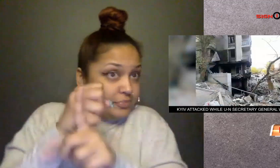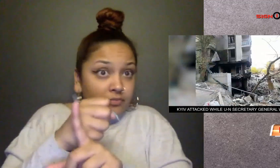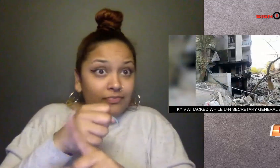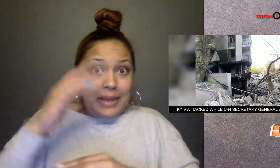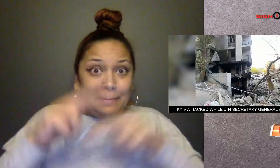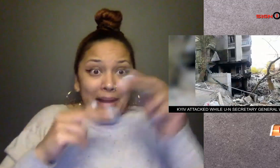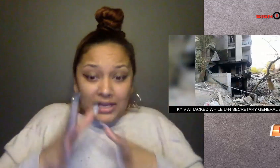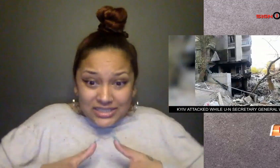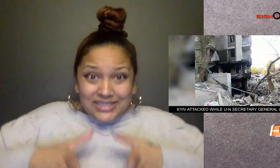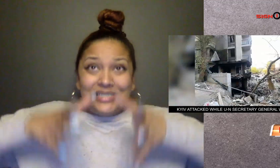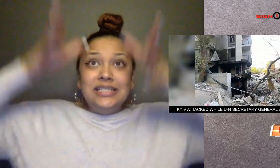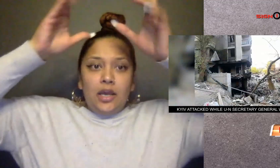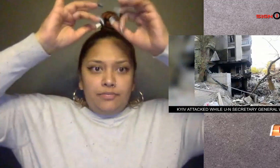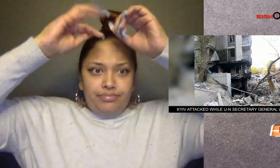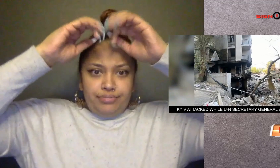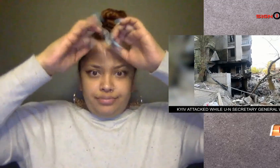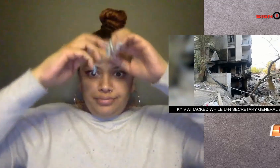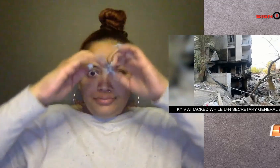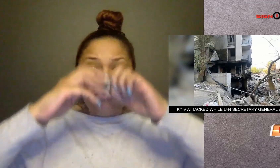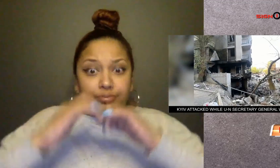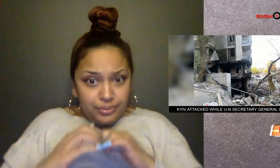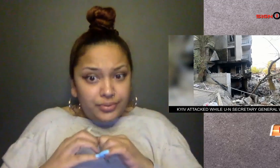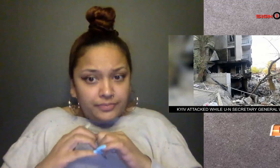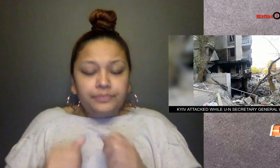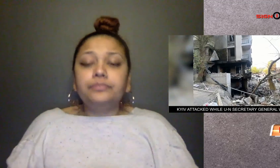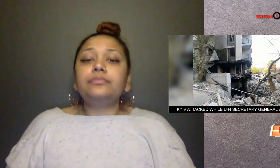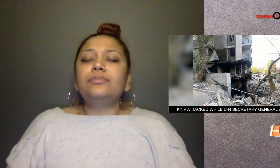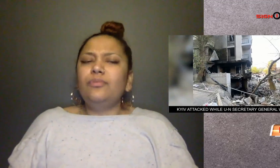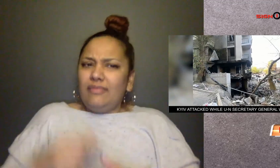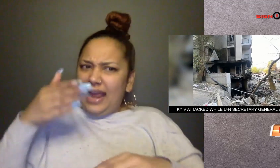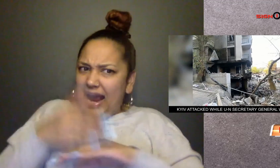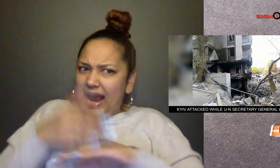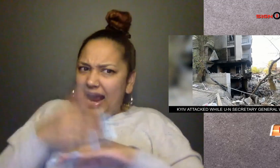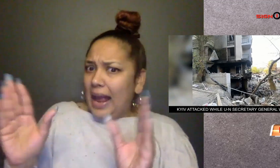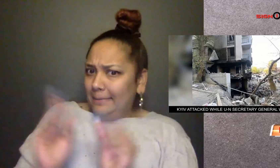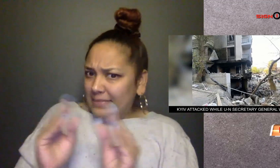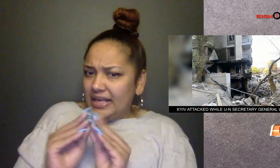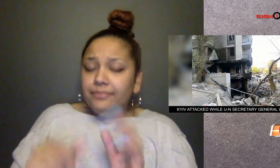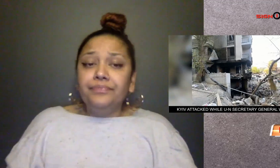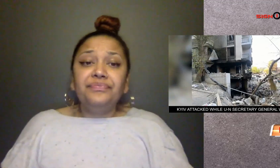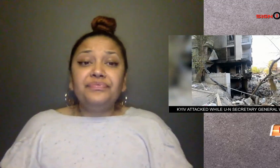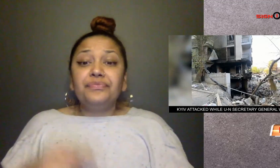injuring several people when missiles hit an apartment building